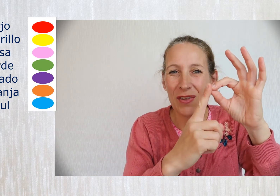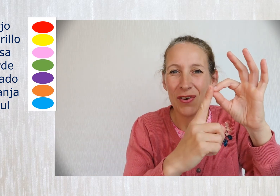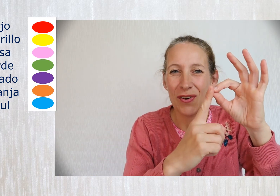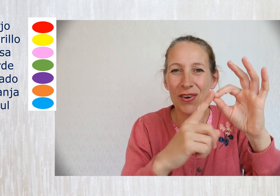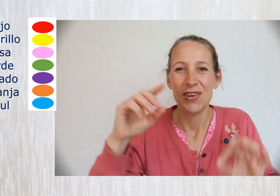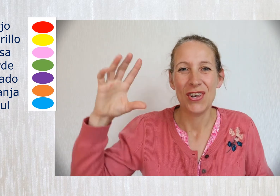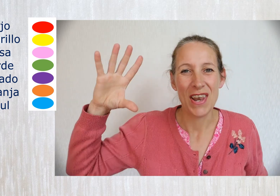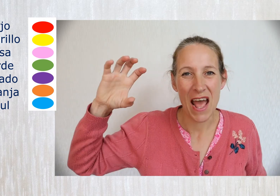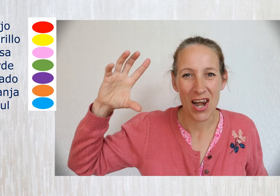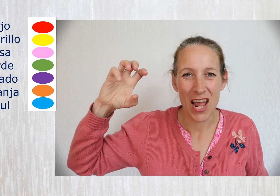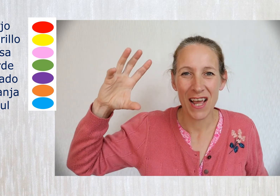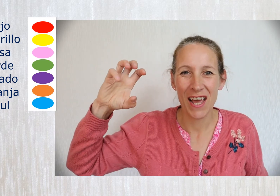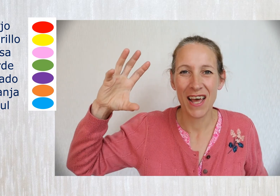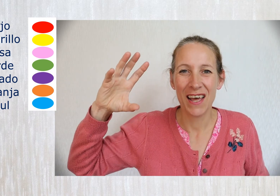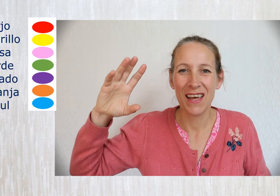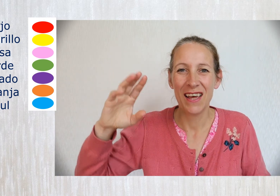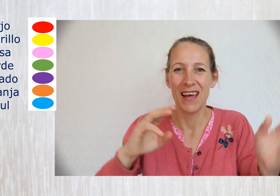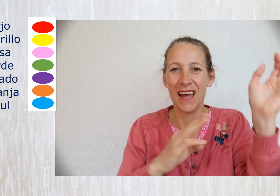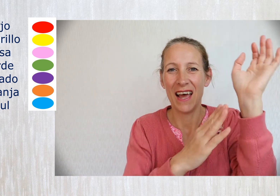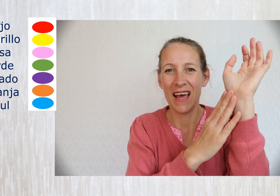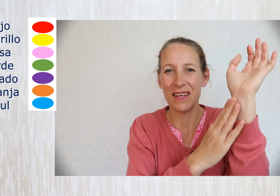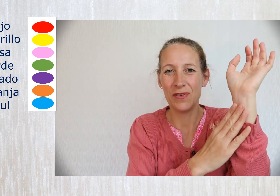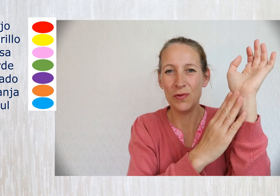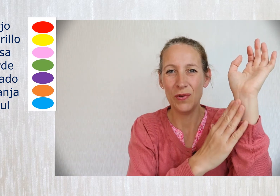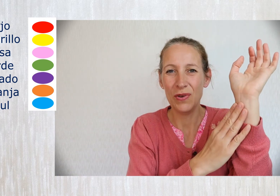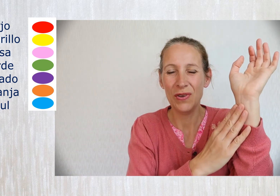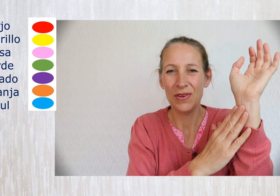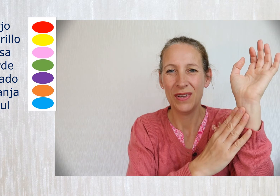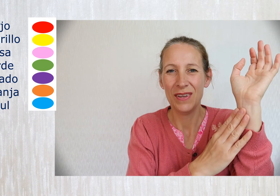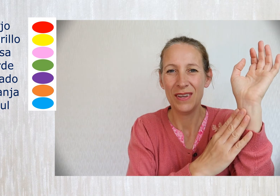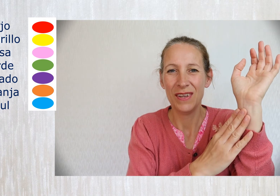morado, naranja, azul,